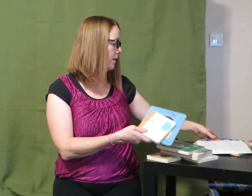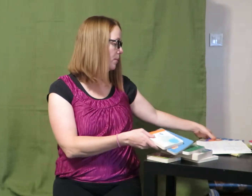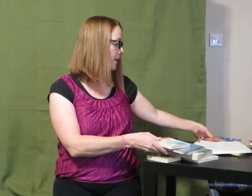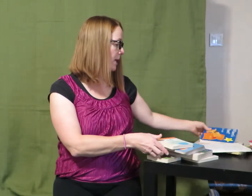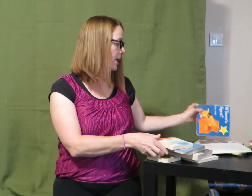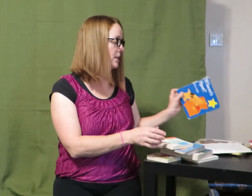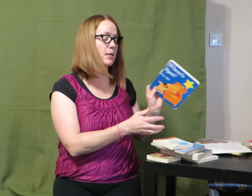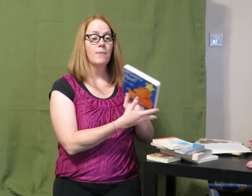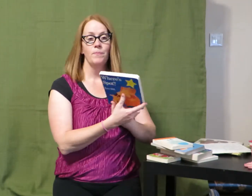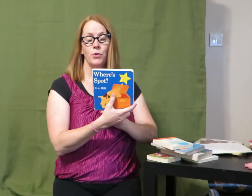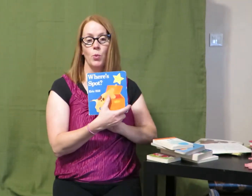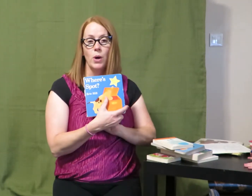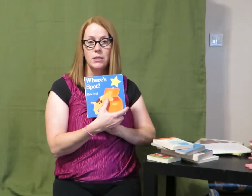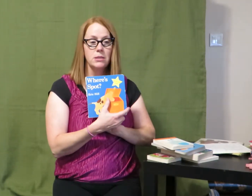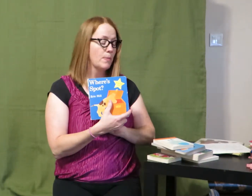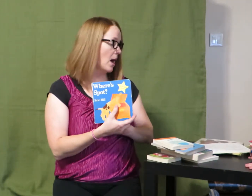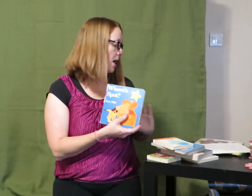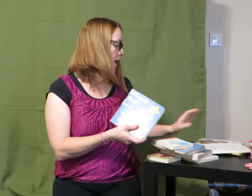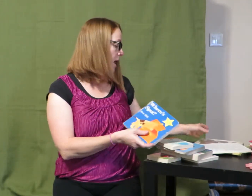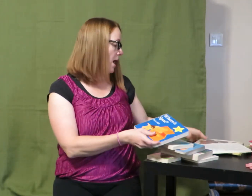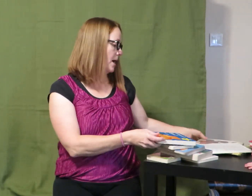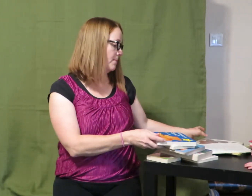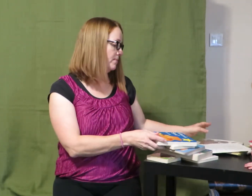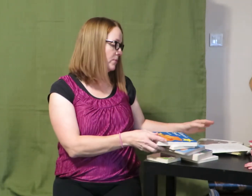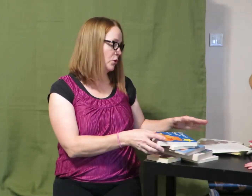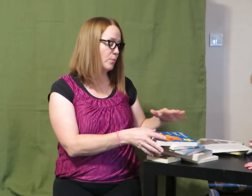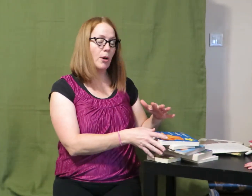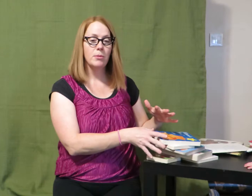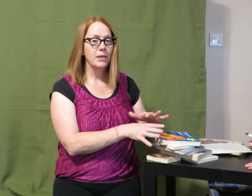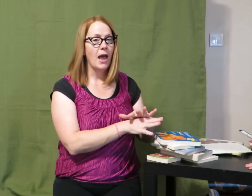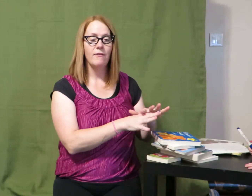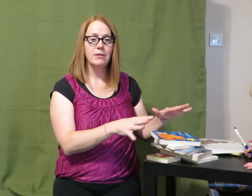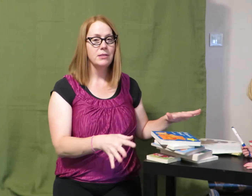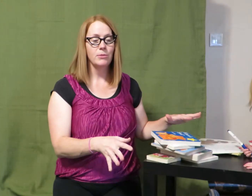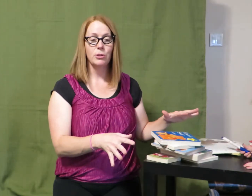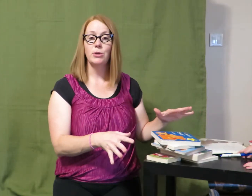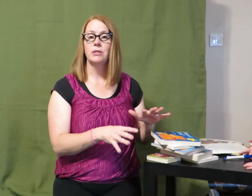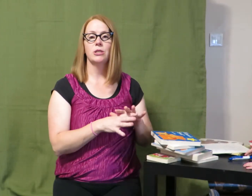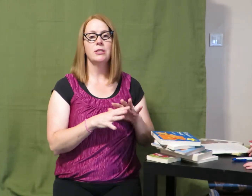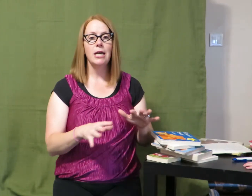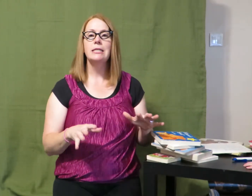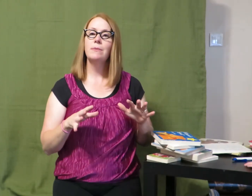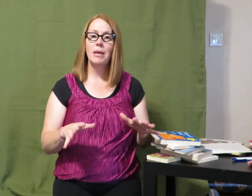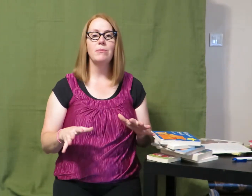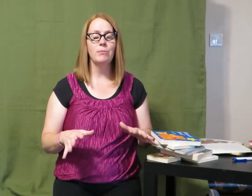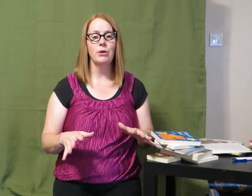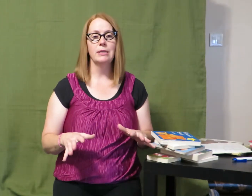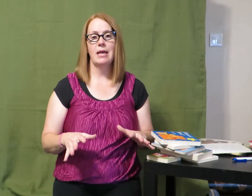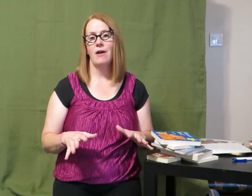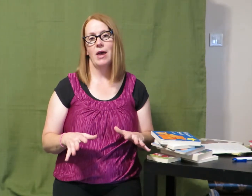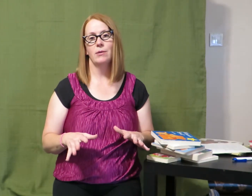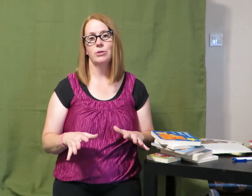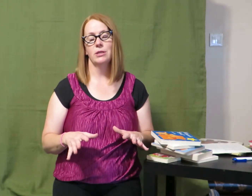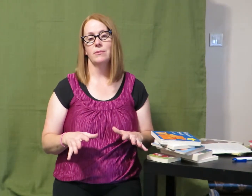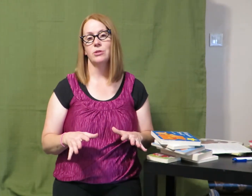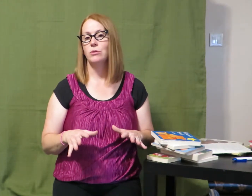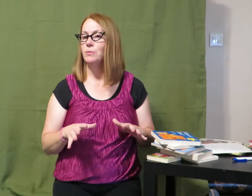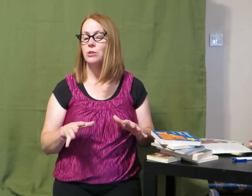little piggies, the where's Spot. You probably have similar books. There's tons of baby books that have animals in them, so it would be